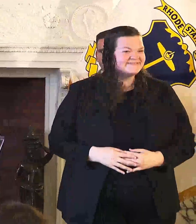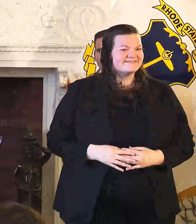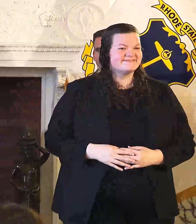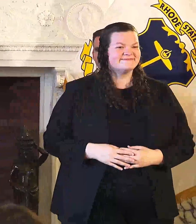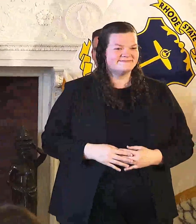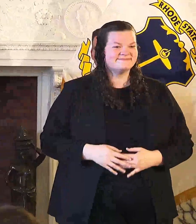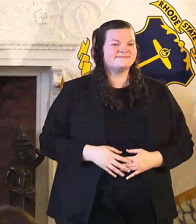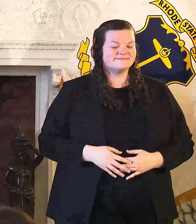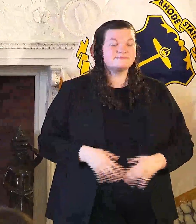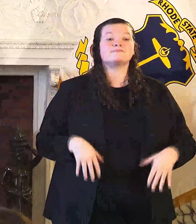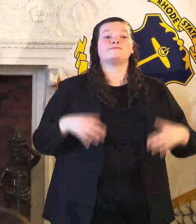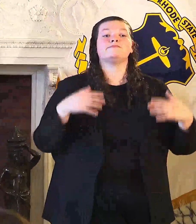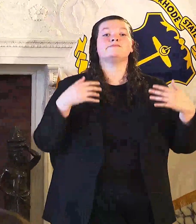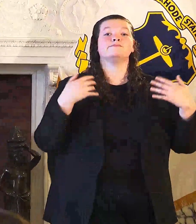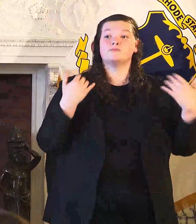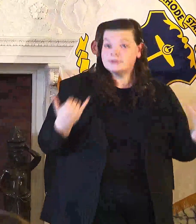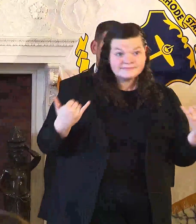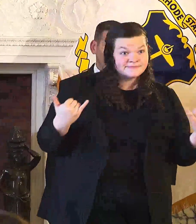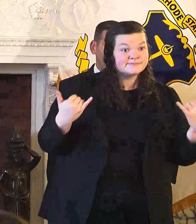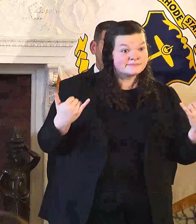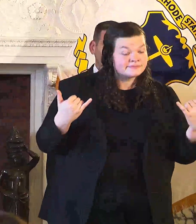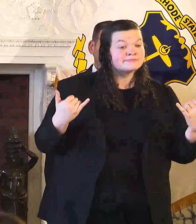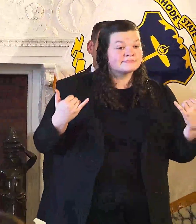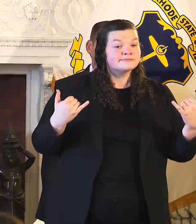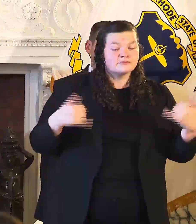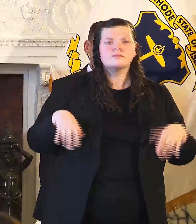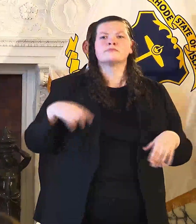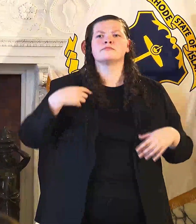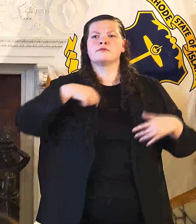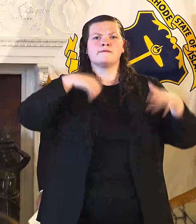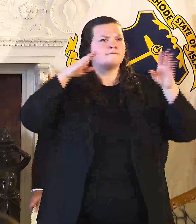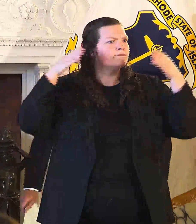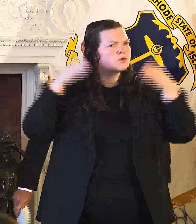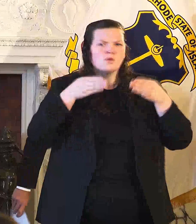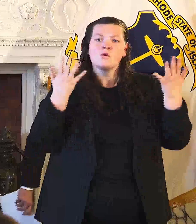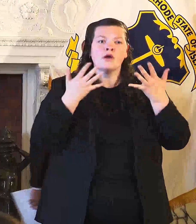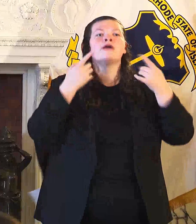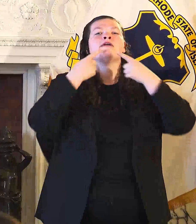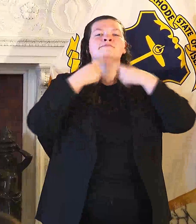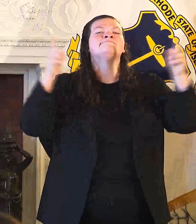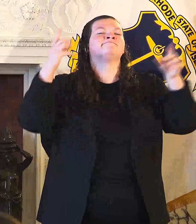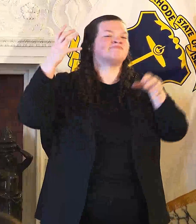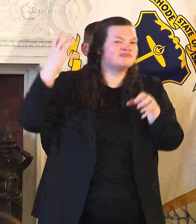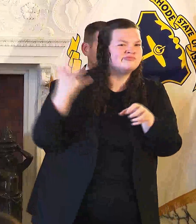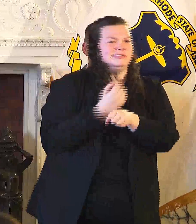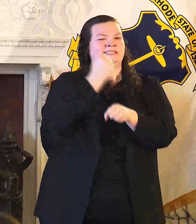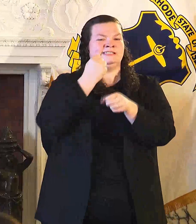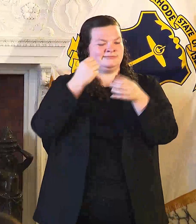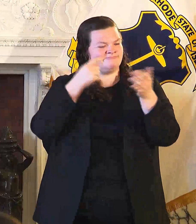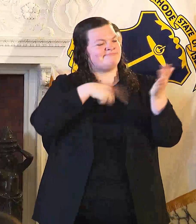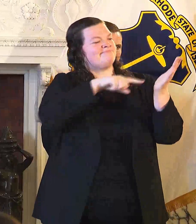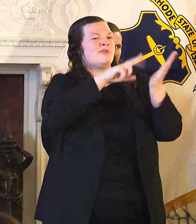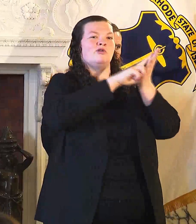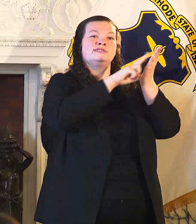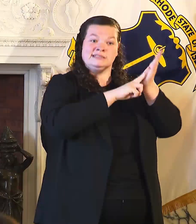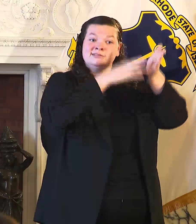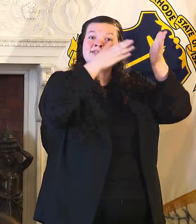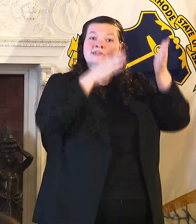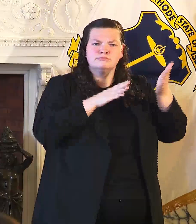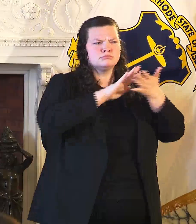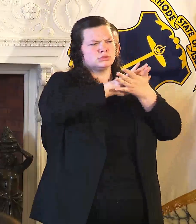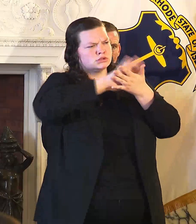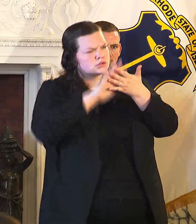Today, we're here to announce the winning contractor for the design and construction of